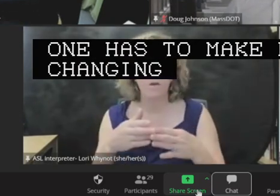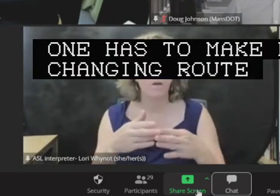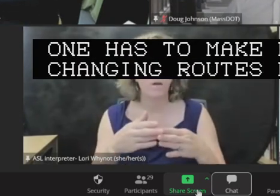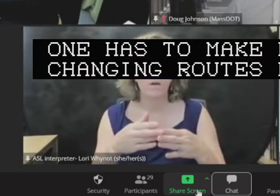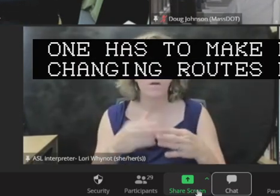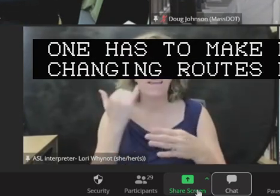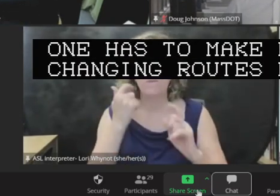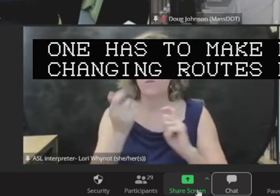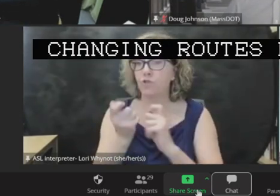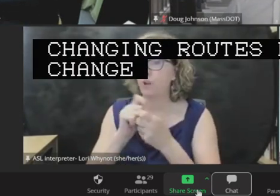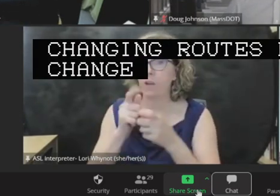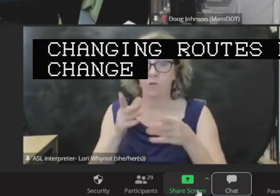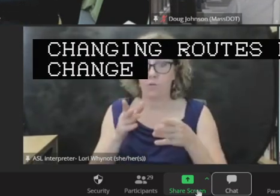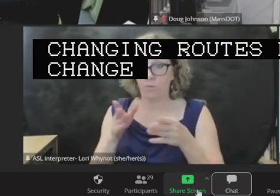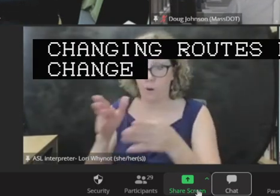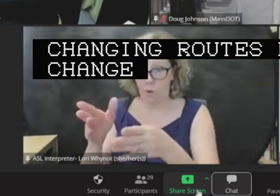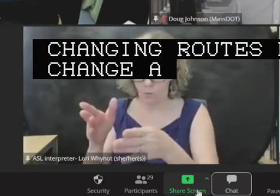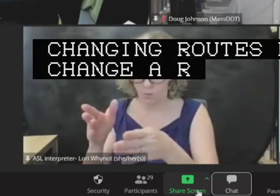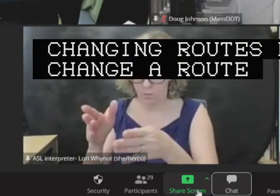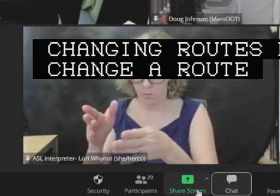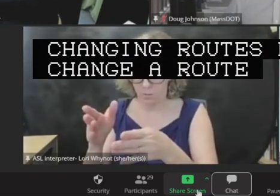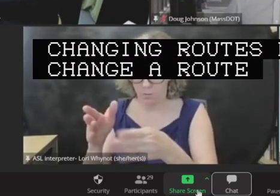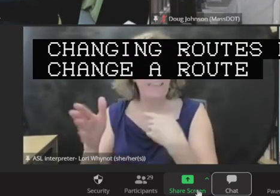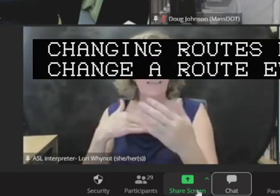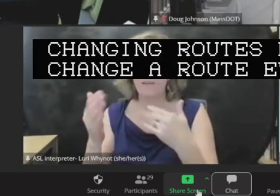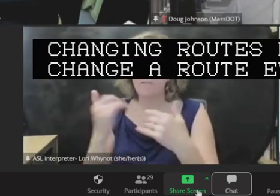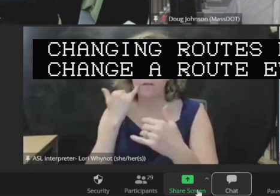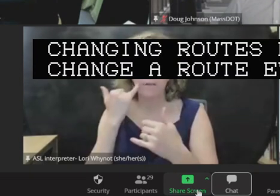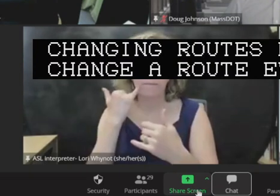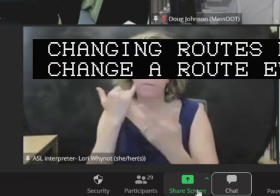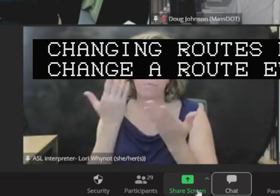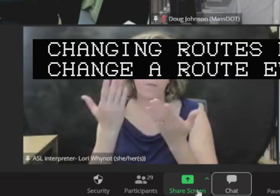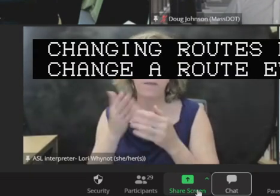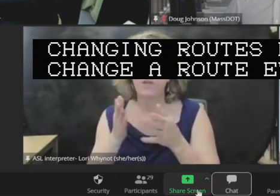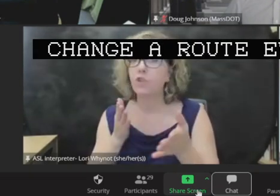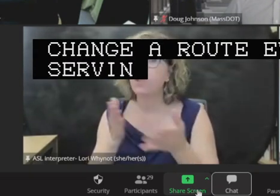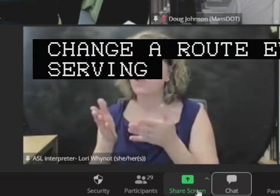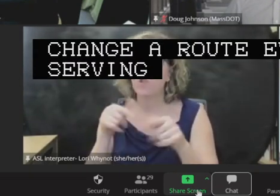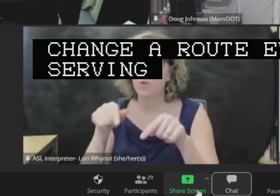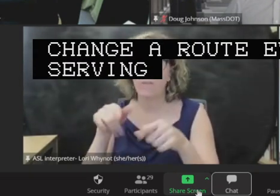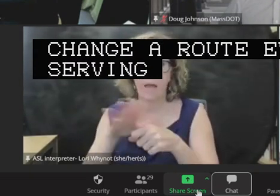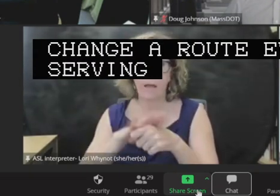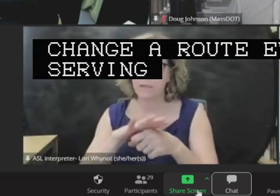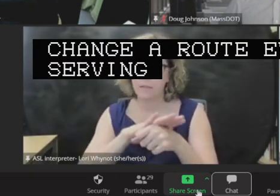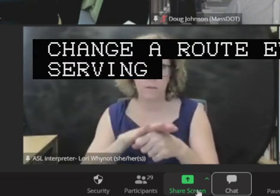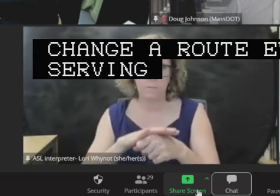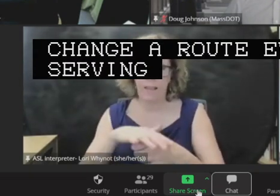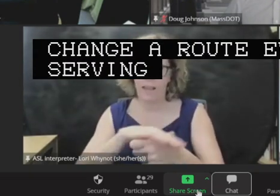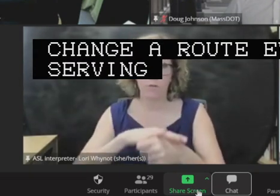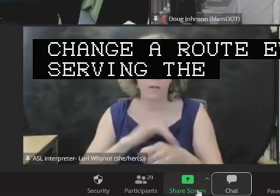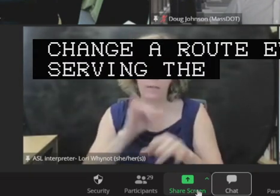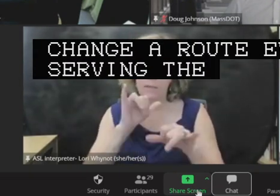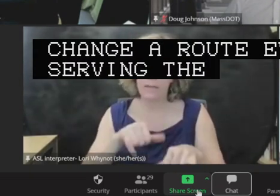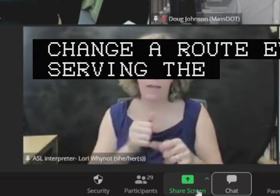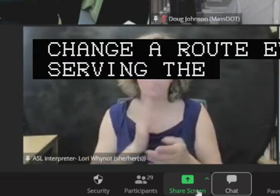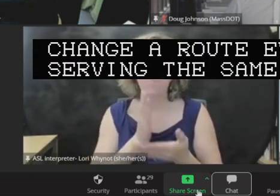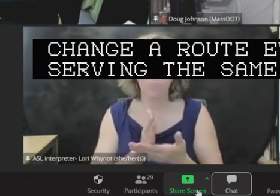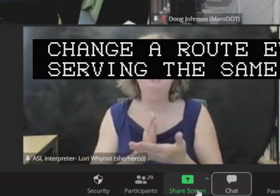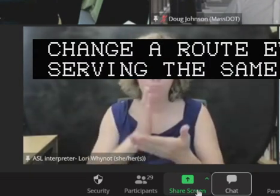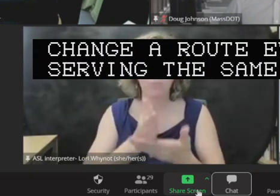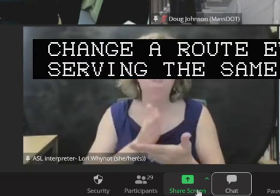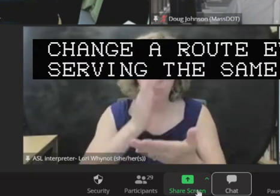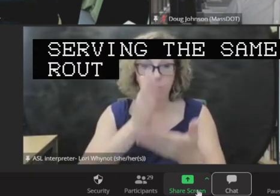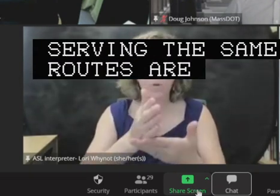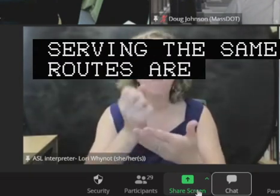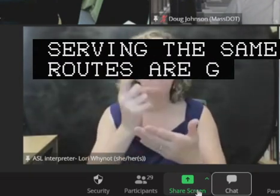route, even if you're serving the same stop locations, but routes are going in different